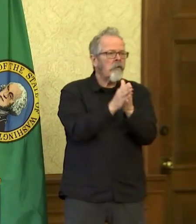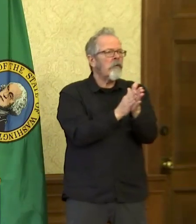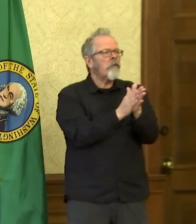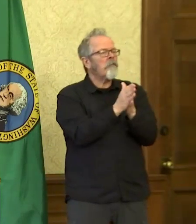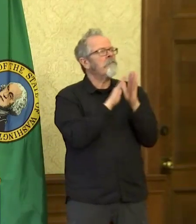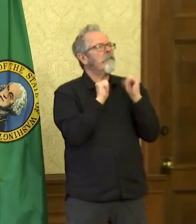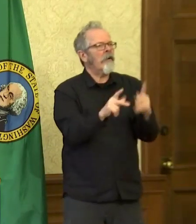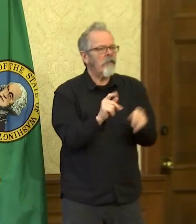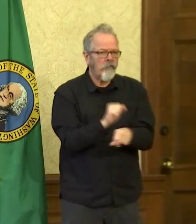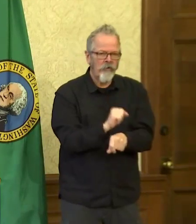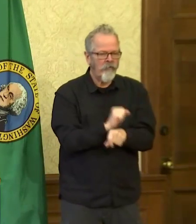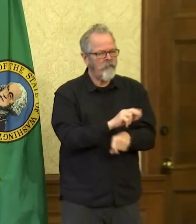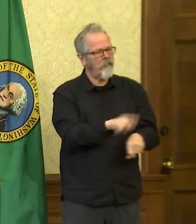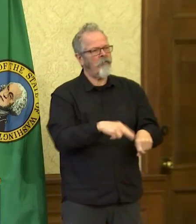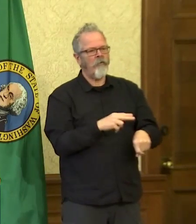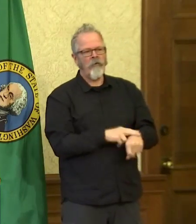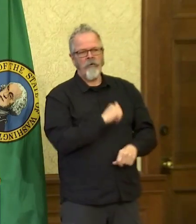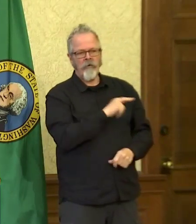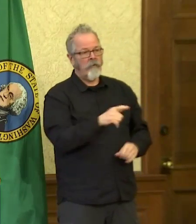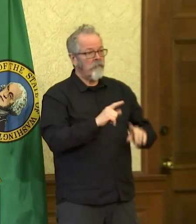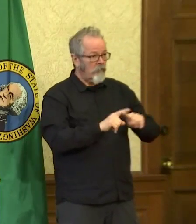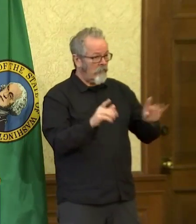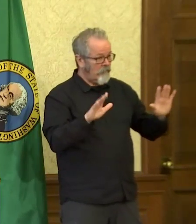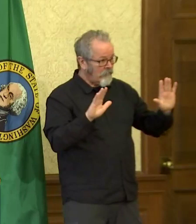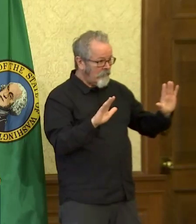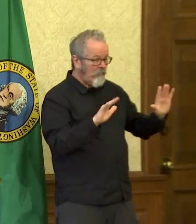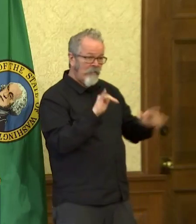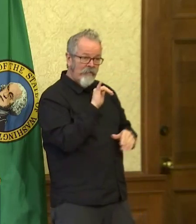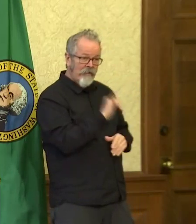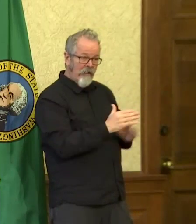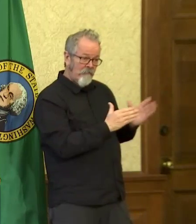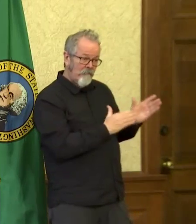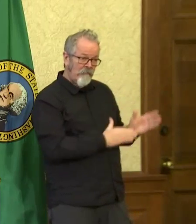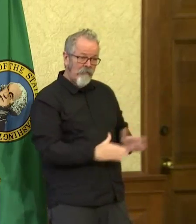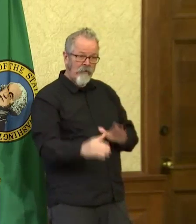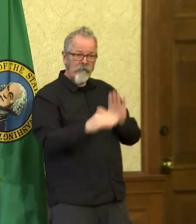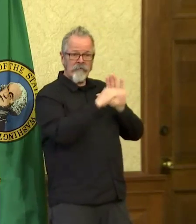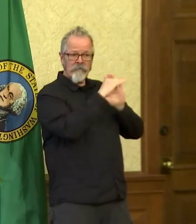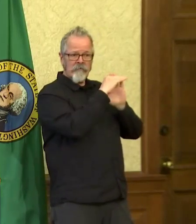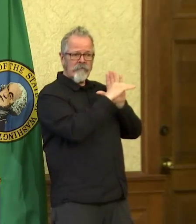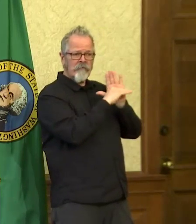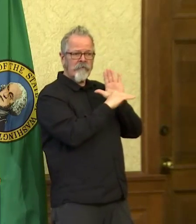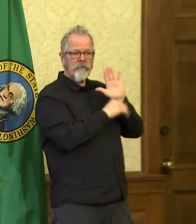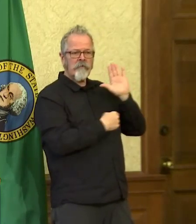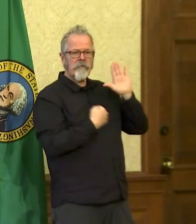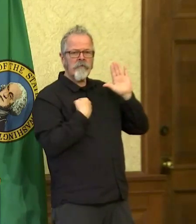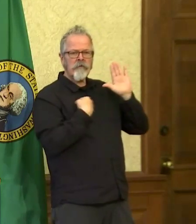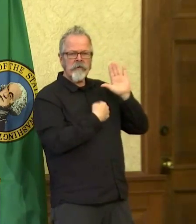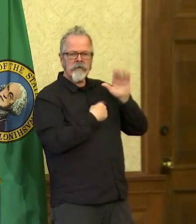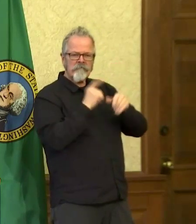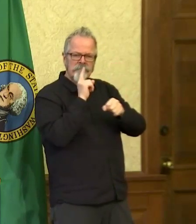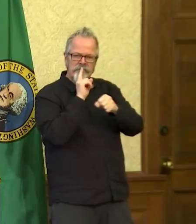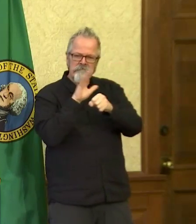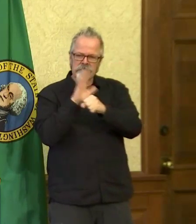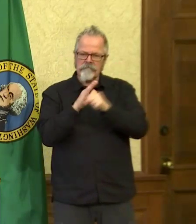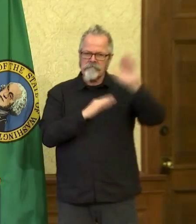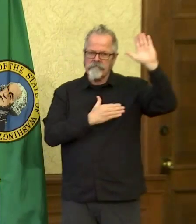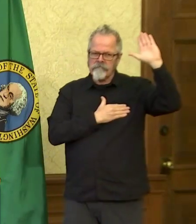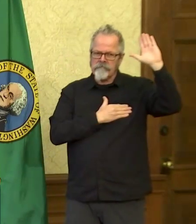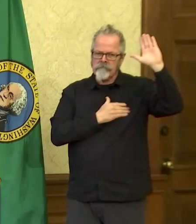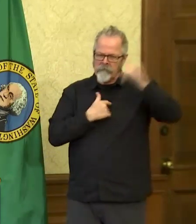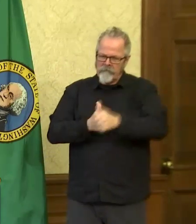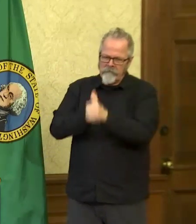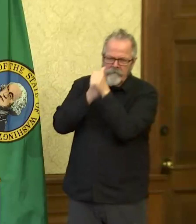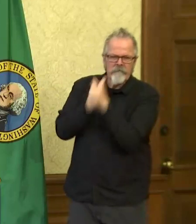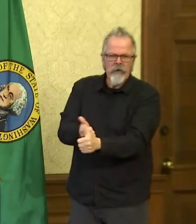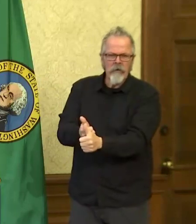that's what's necessary to keep our employees and their families and the public safe. So I really want to thank you, Governor, for putting this